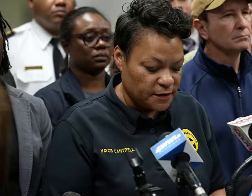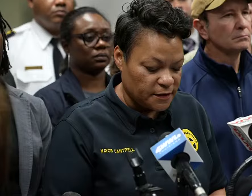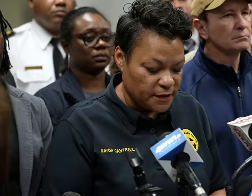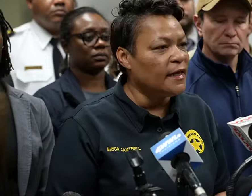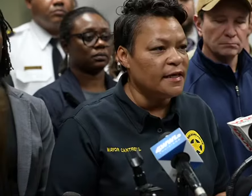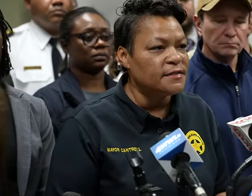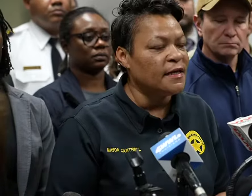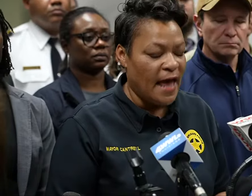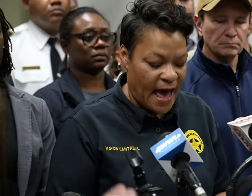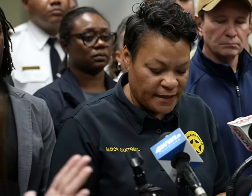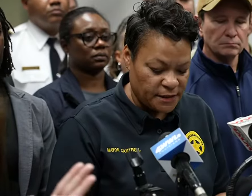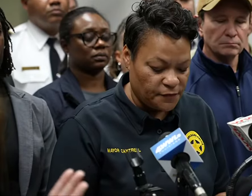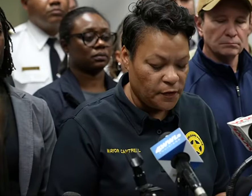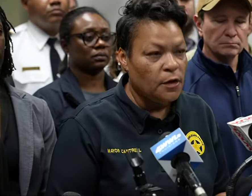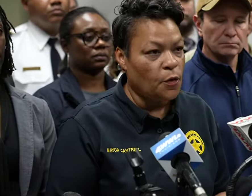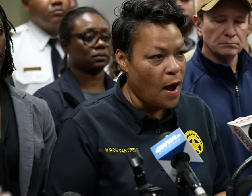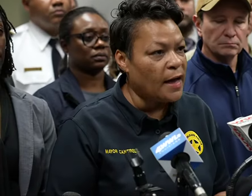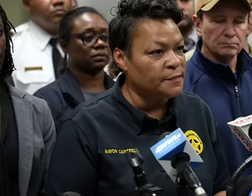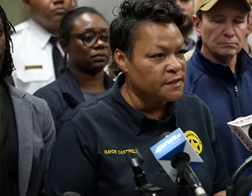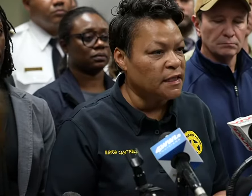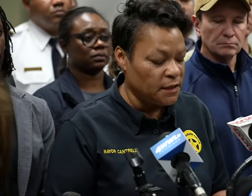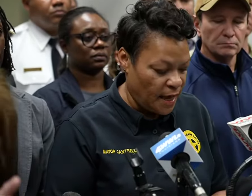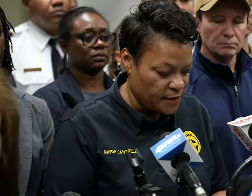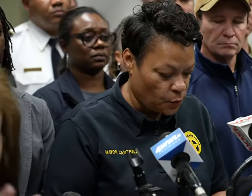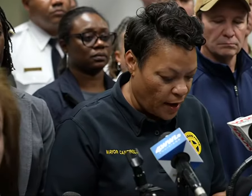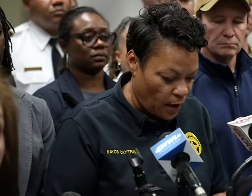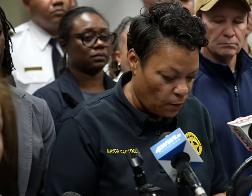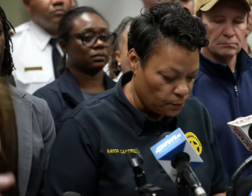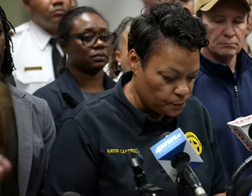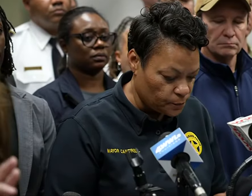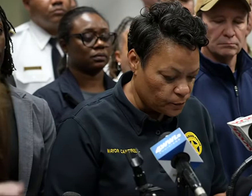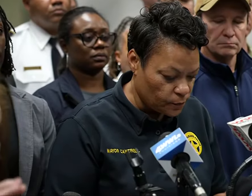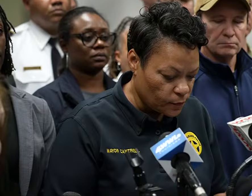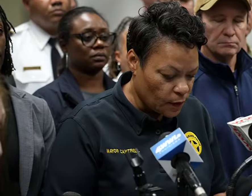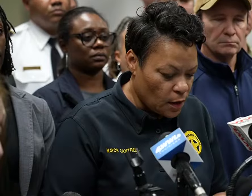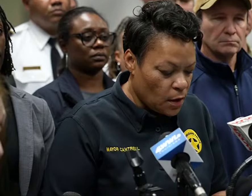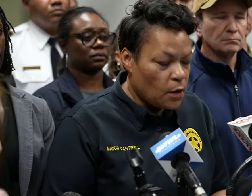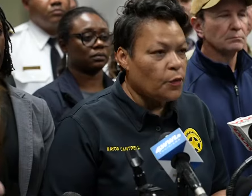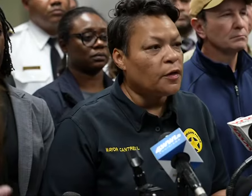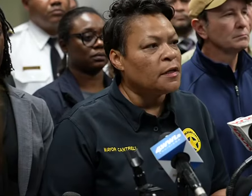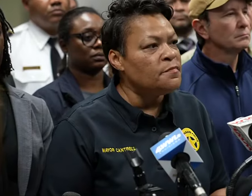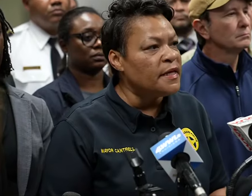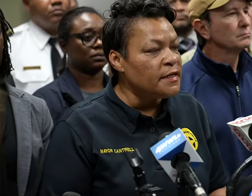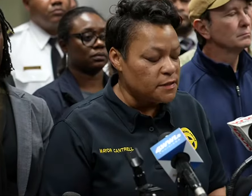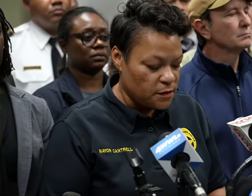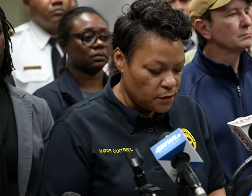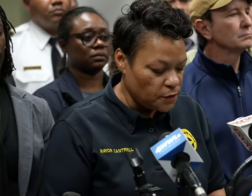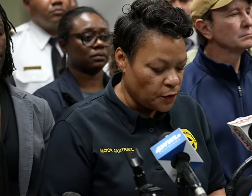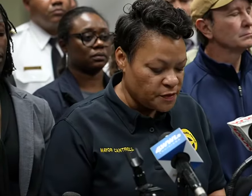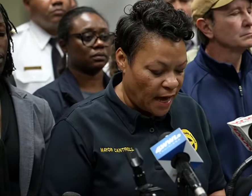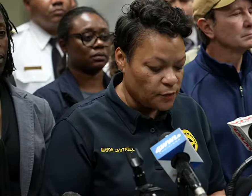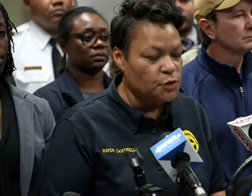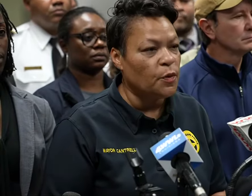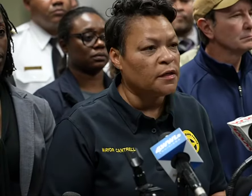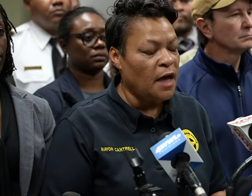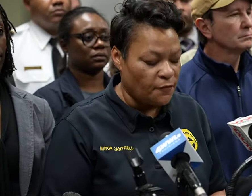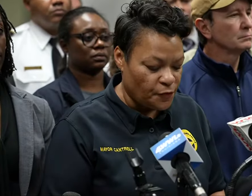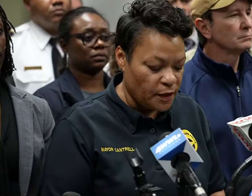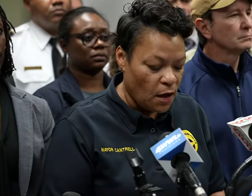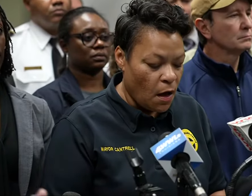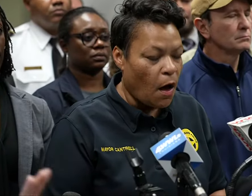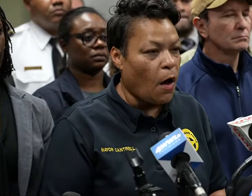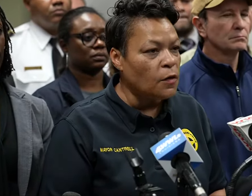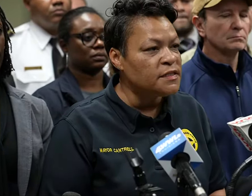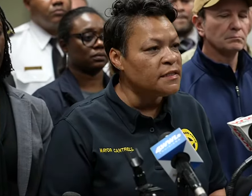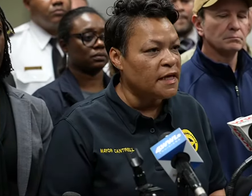investigation. It is an active crime scene as well. We are committed, no doubt, to